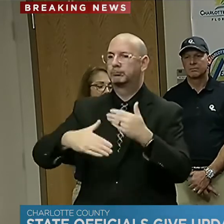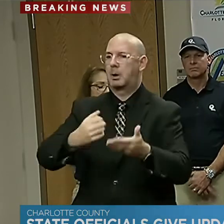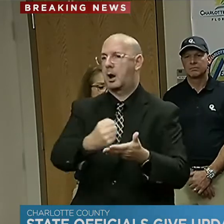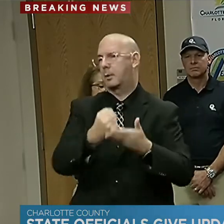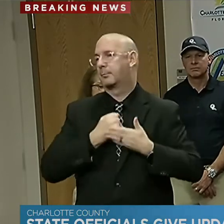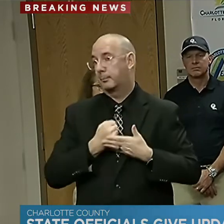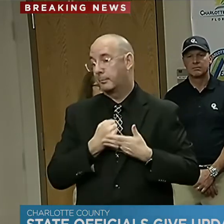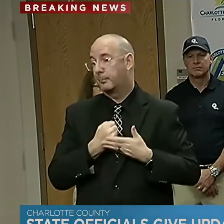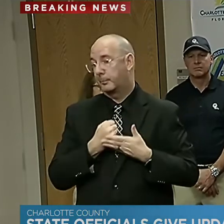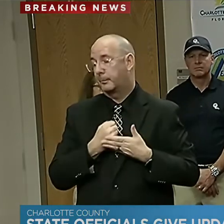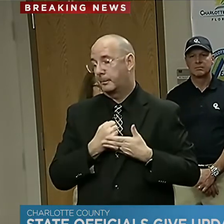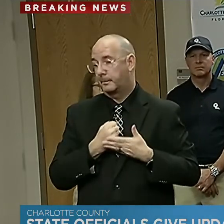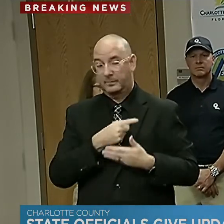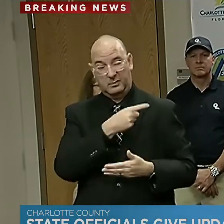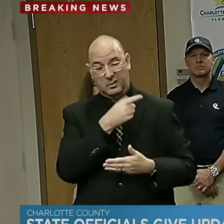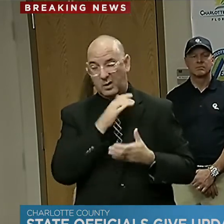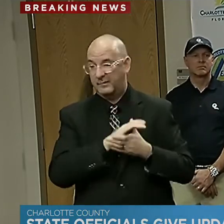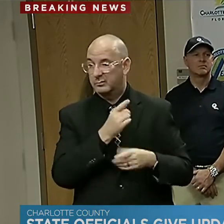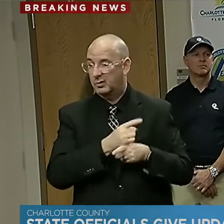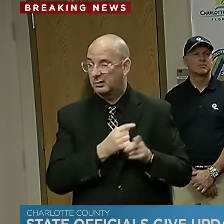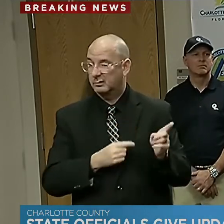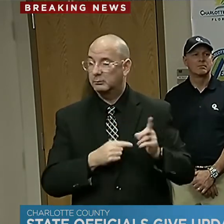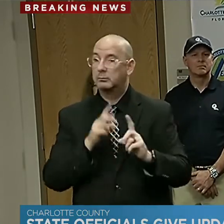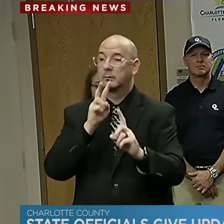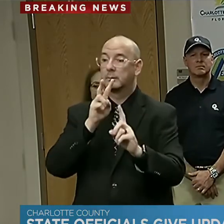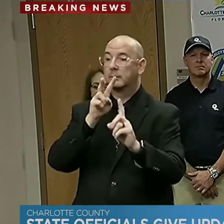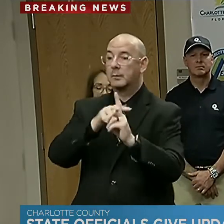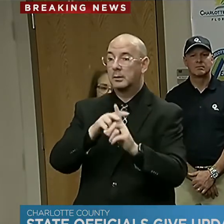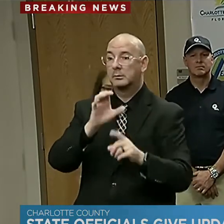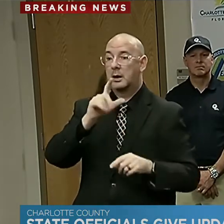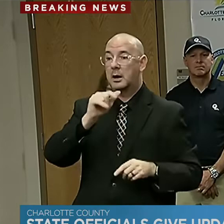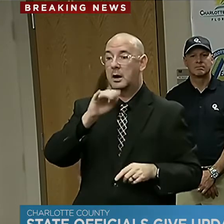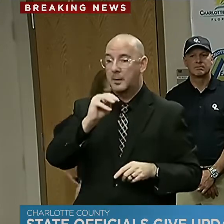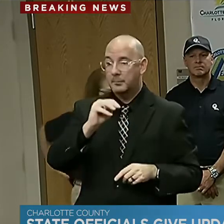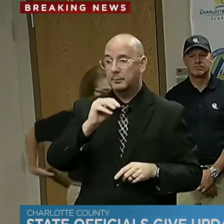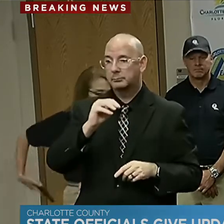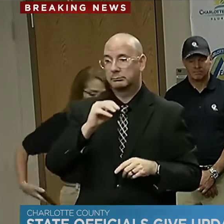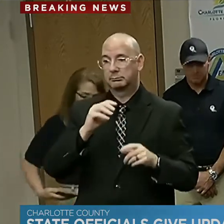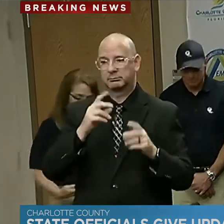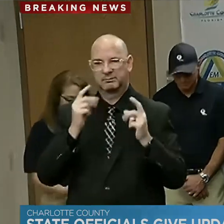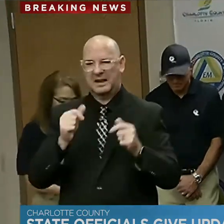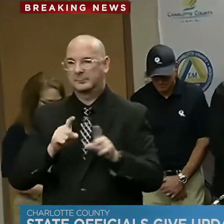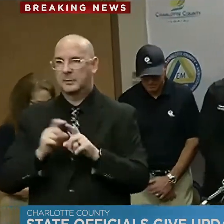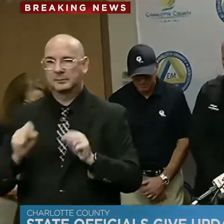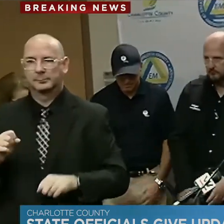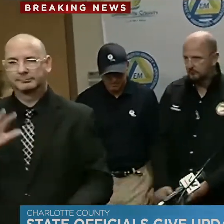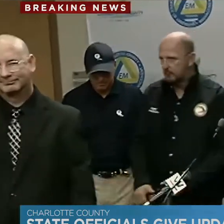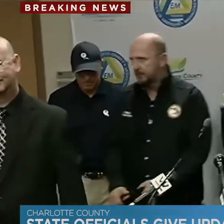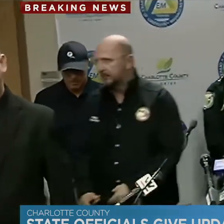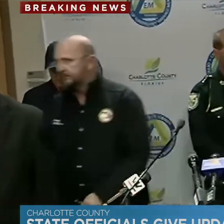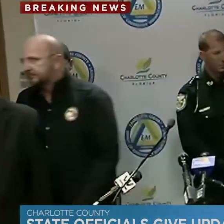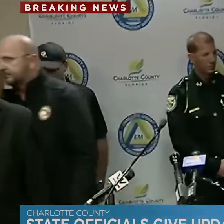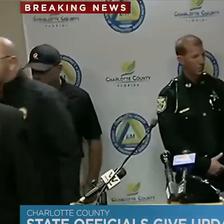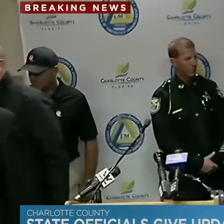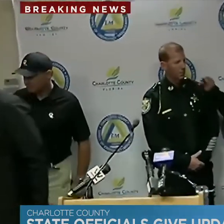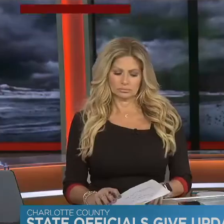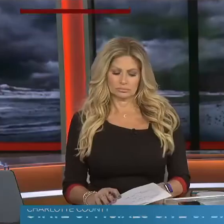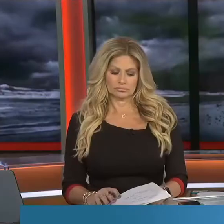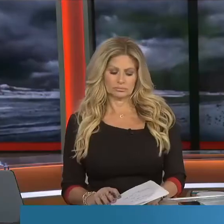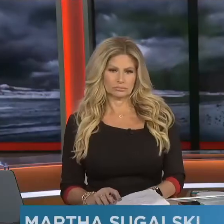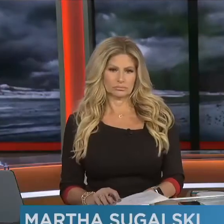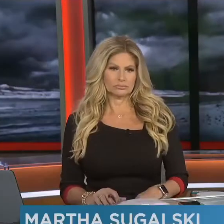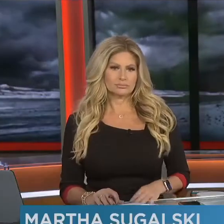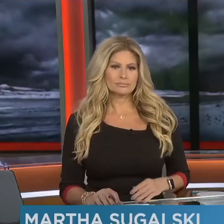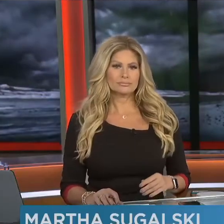claims, and let's get these things processed as quickly as possible. All right, thanks. Again, you've been watching the news conference. This one not in Tallahassee, but down in